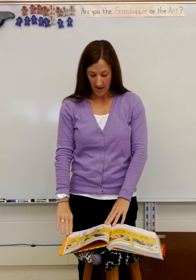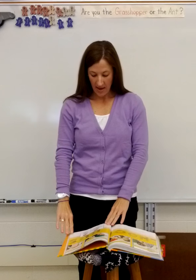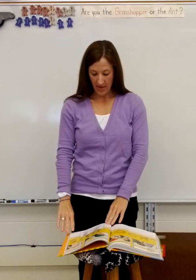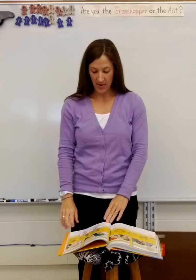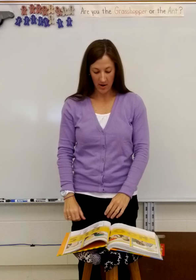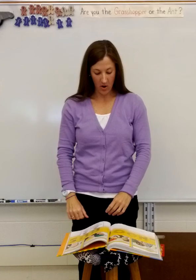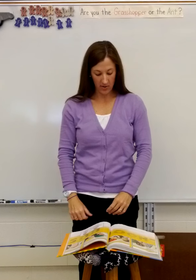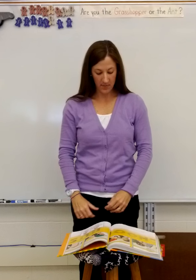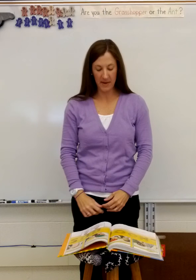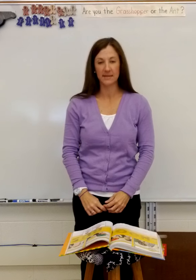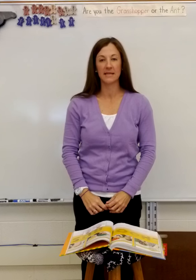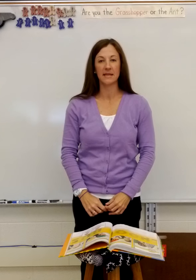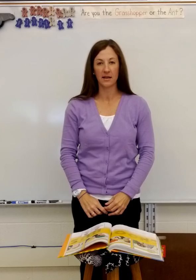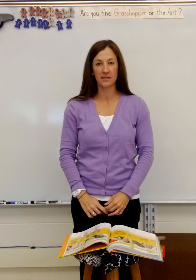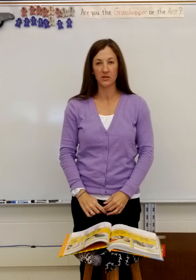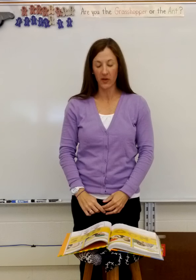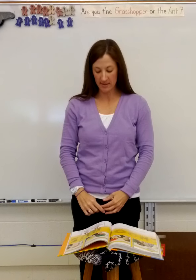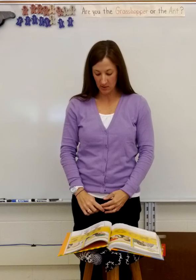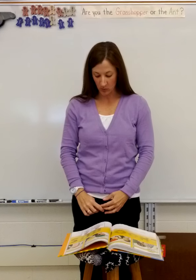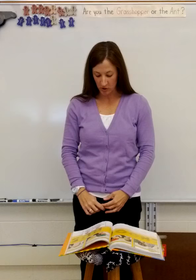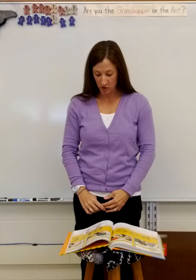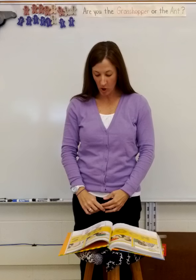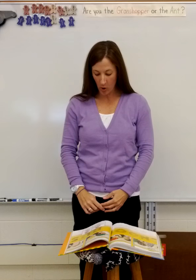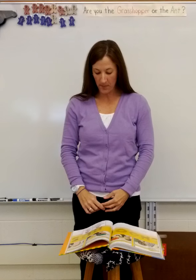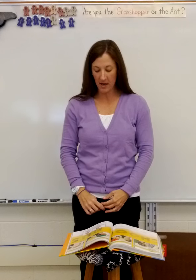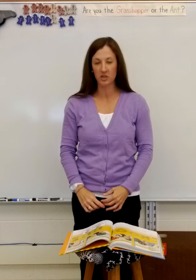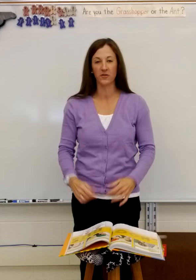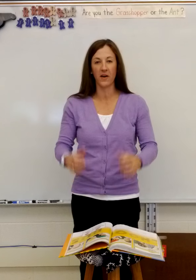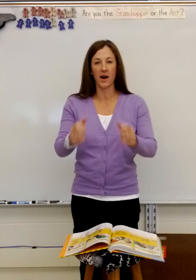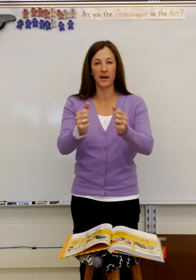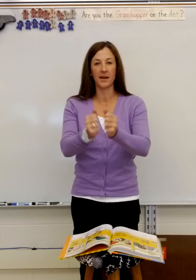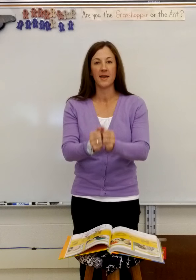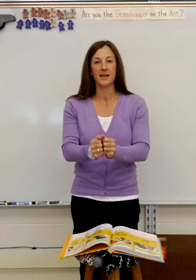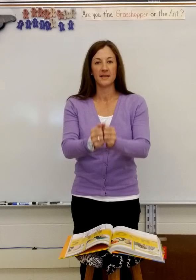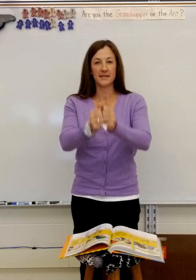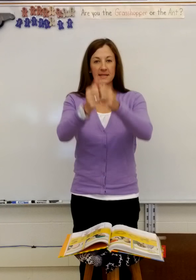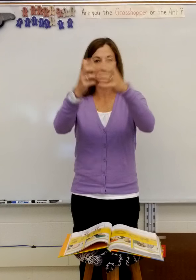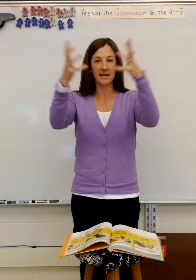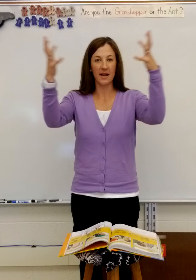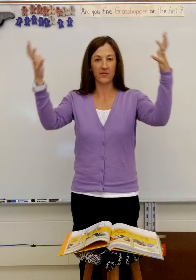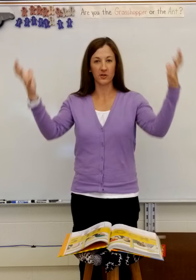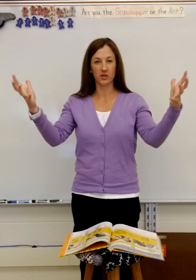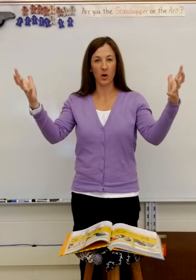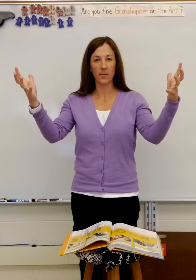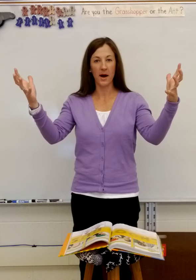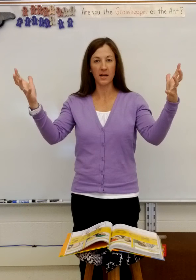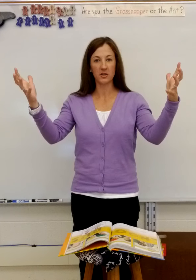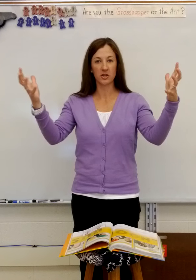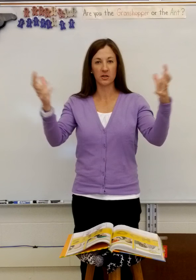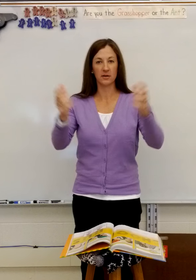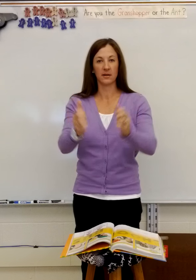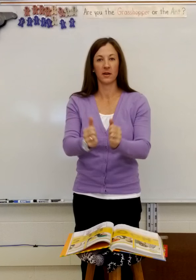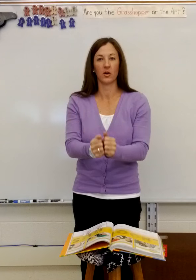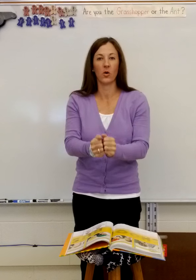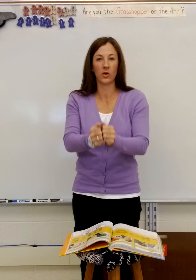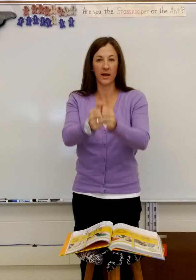And then on the bus he tells his friends it was so much fun. This is the sign for so much. You're holding a